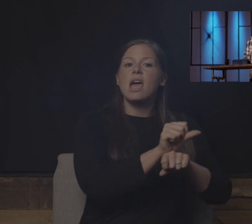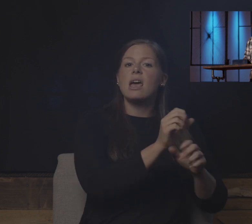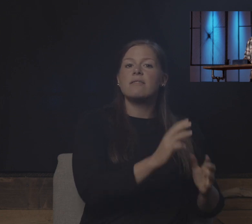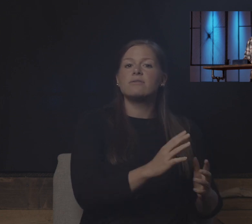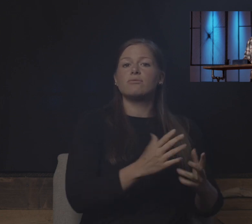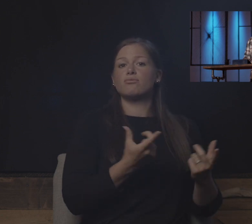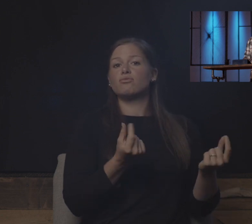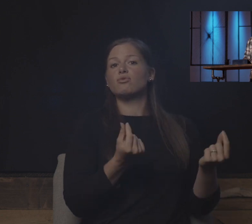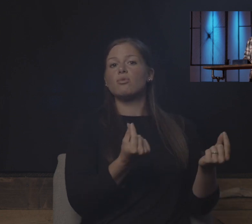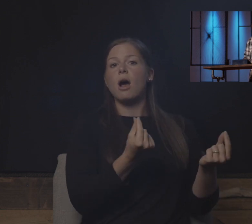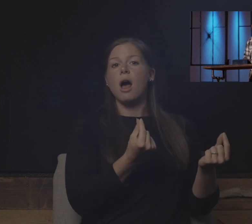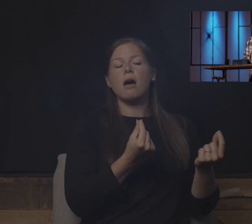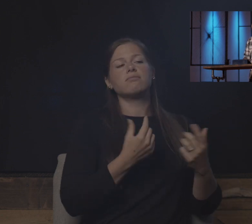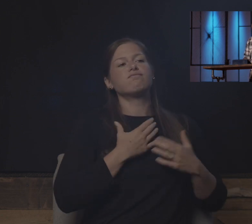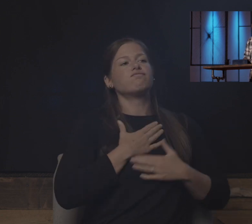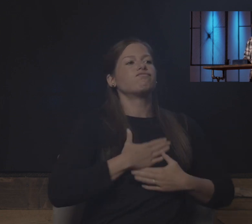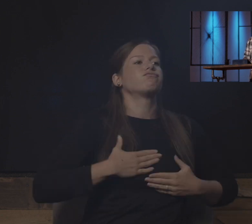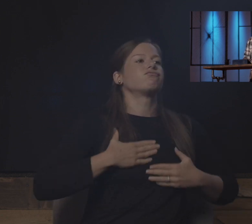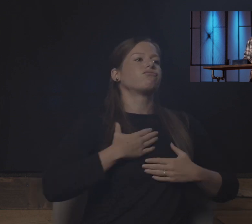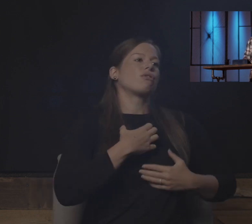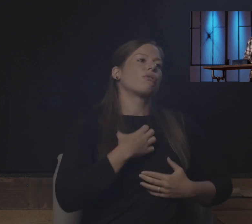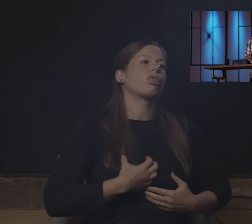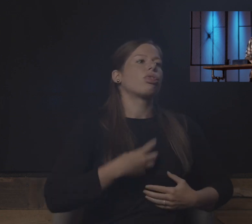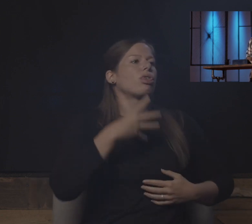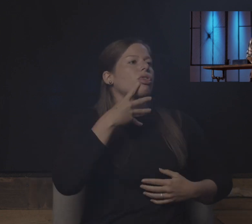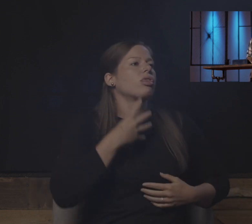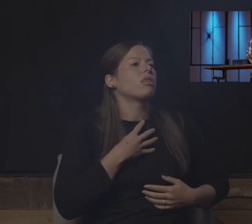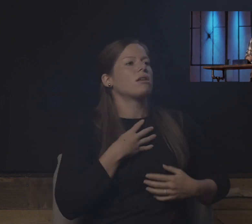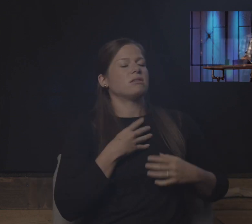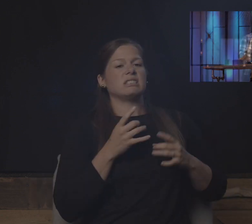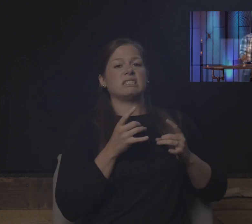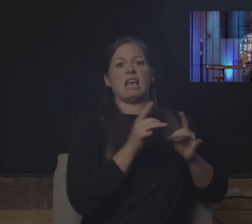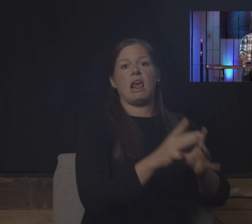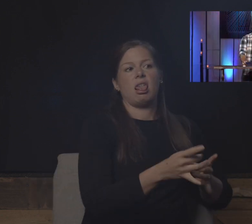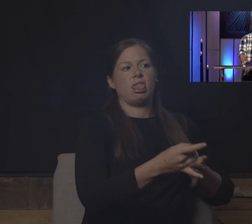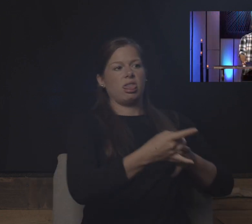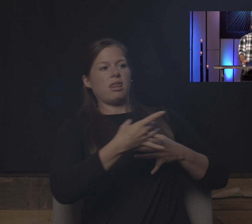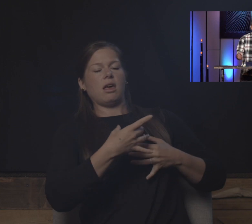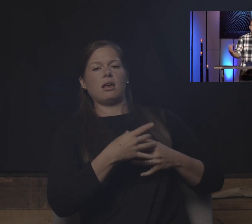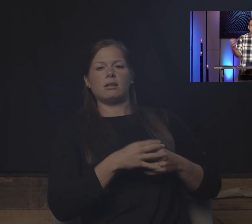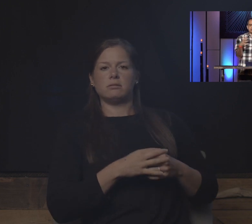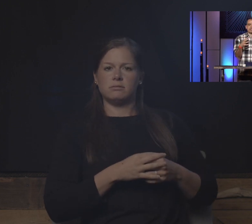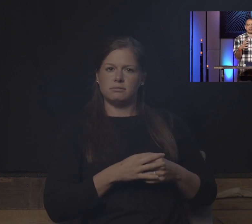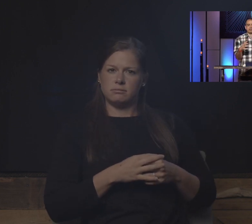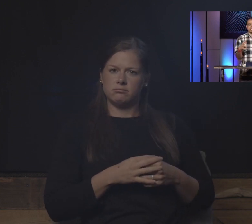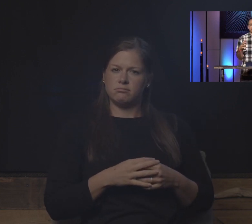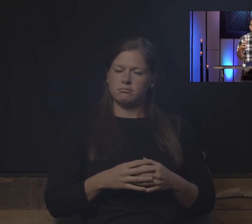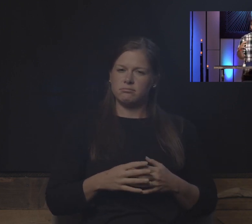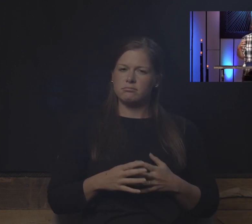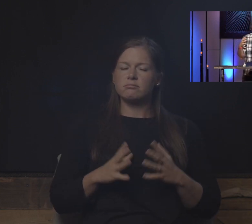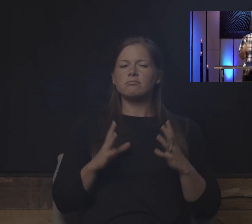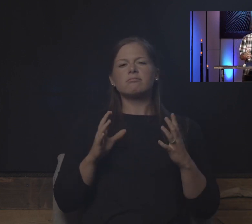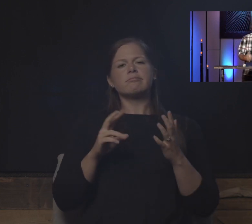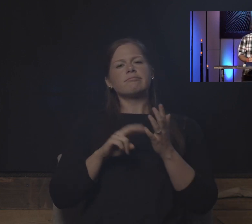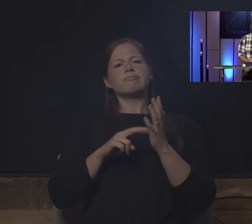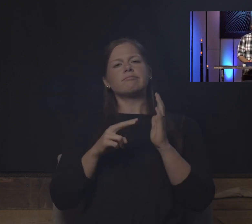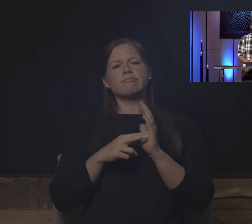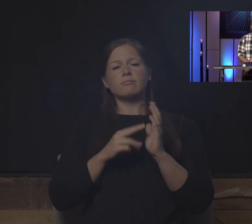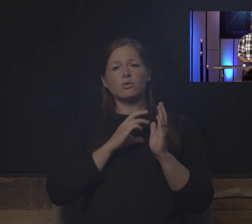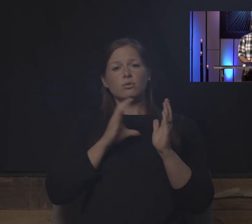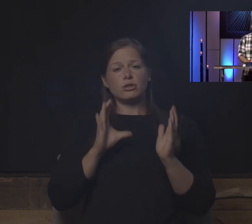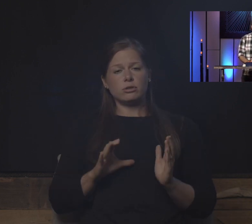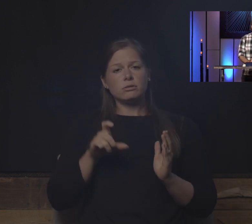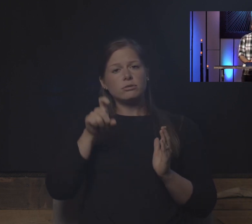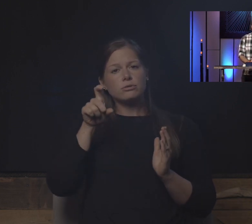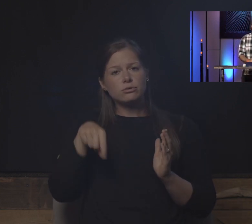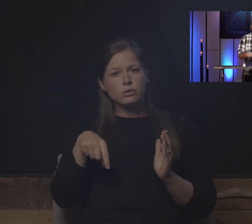and envy, hated by others and hating one another. To put it all together, Christians should be model